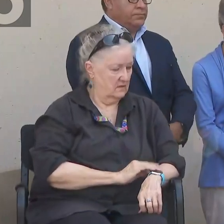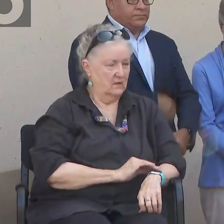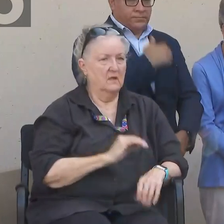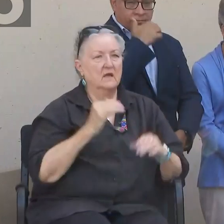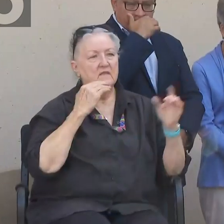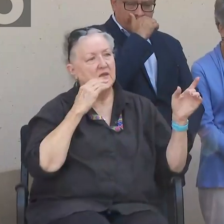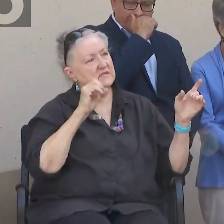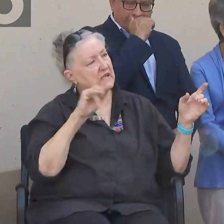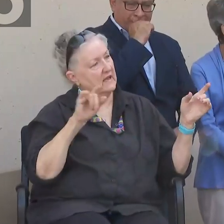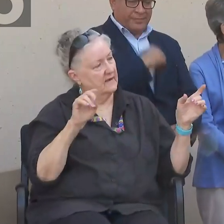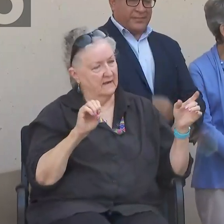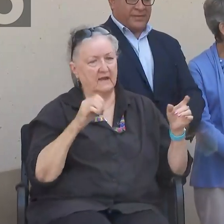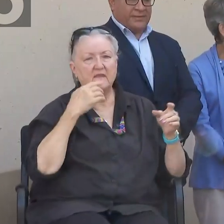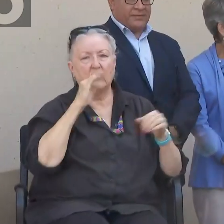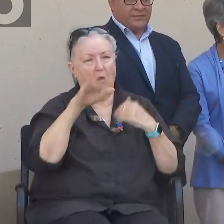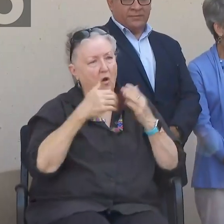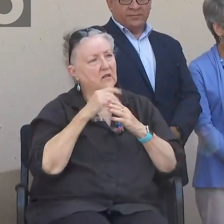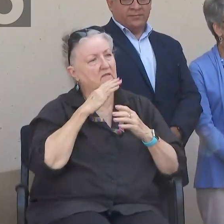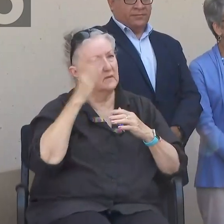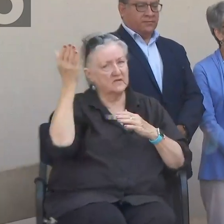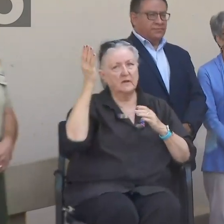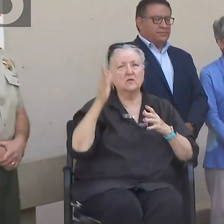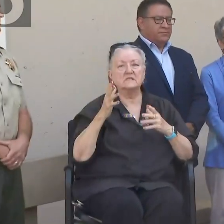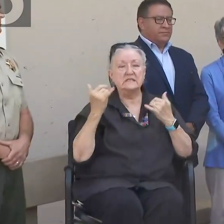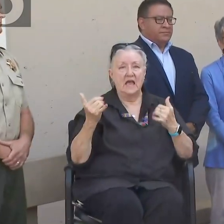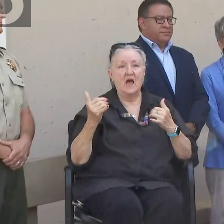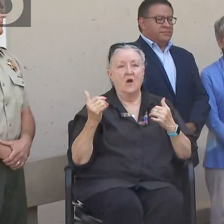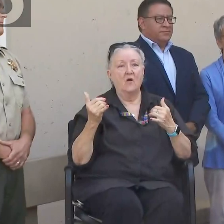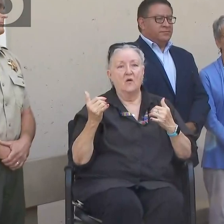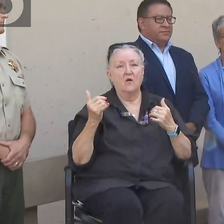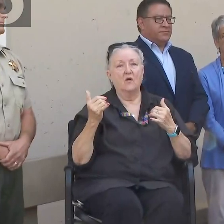Thank you, Suzanne, and thank all of our speakers. We now